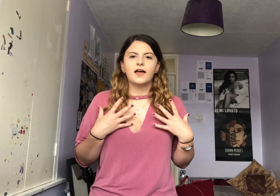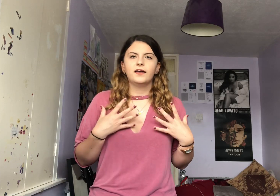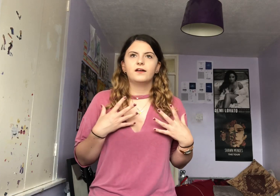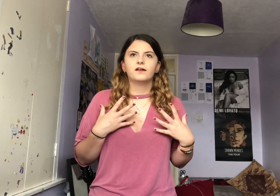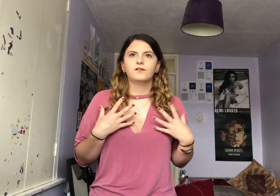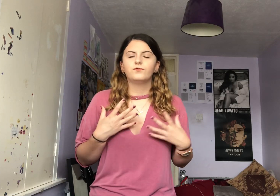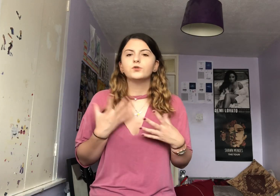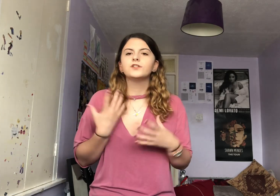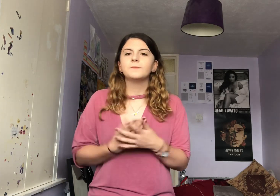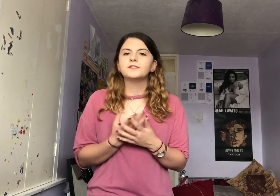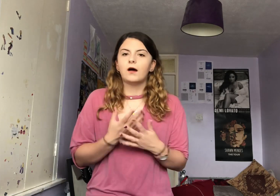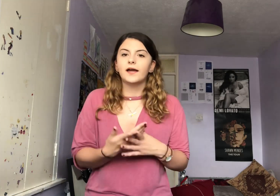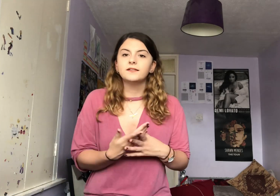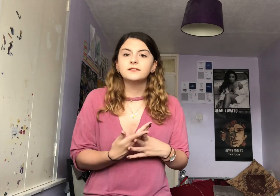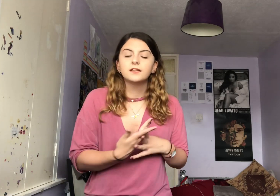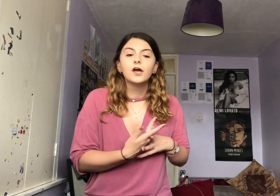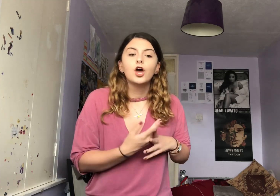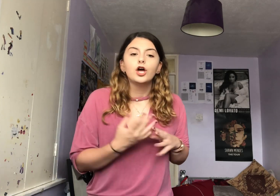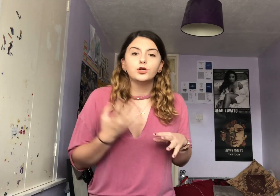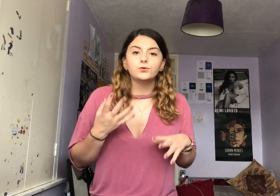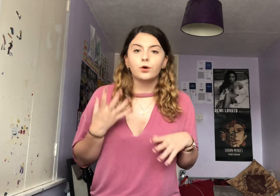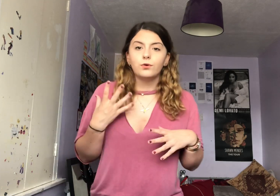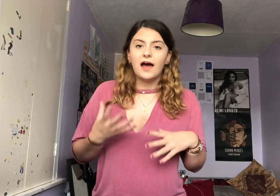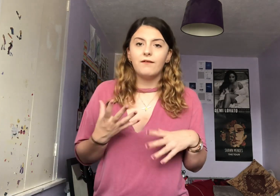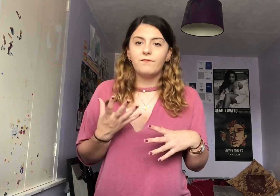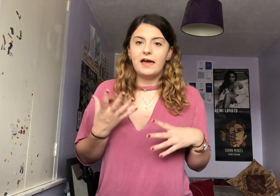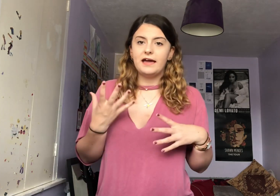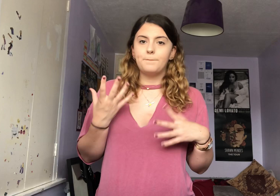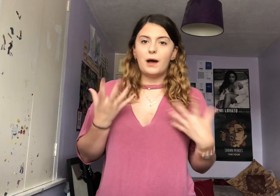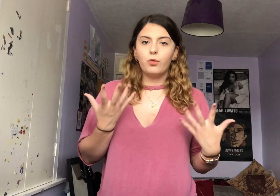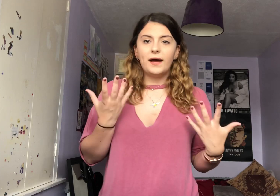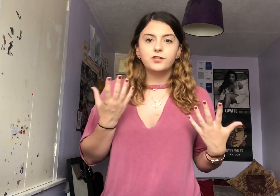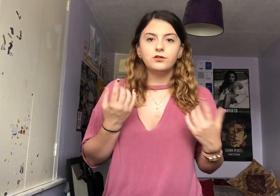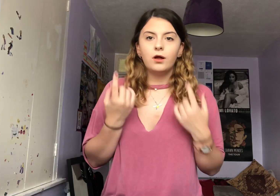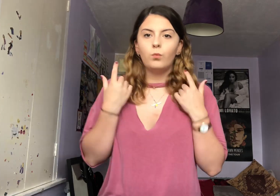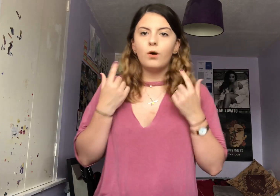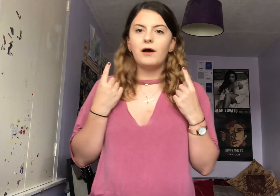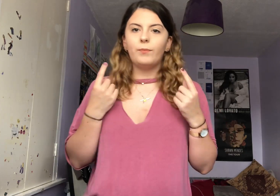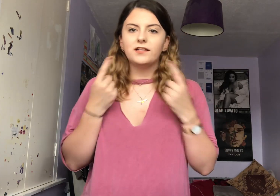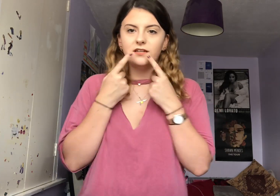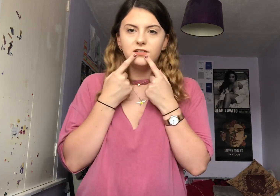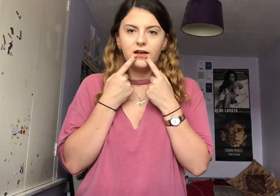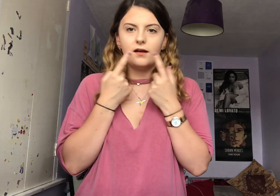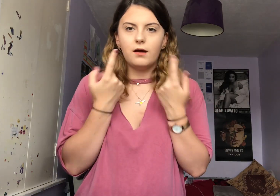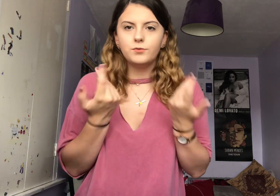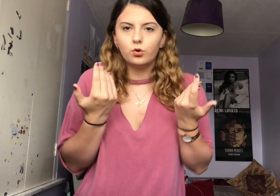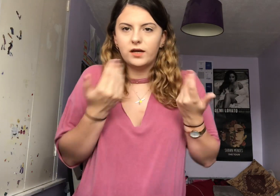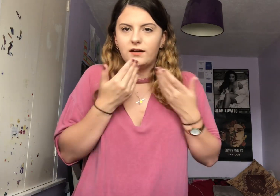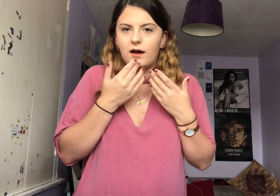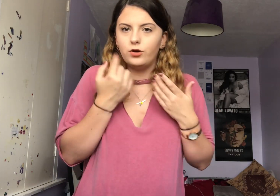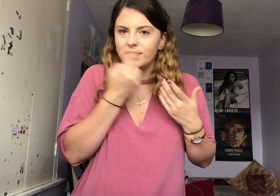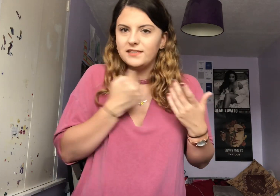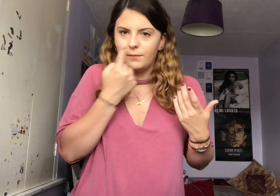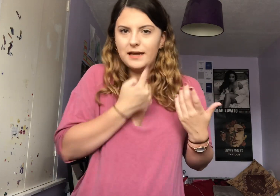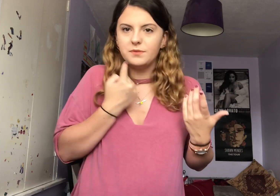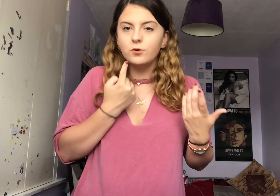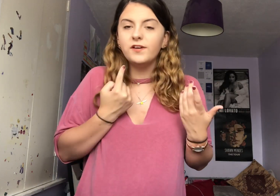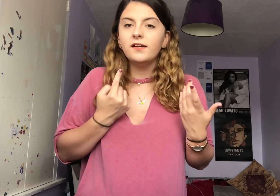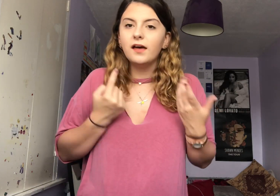like, for some signs you don't have a mouth pattern, and what a mouth pattern is, like I'm talking now, you can see my lips moving,